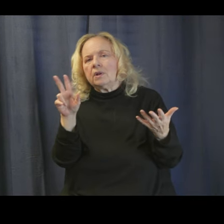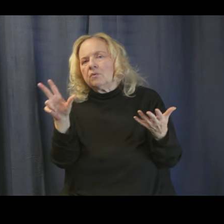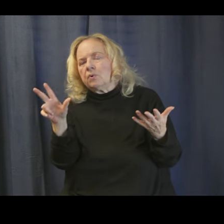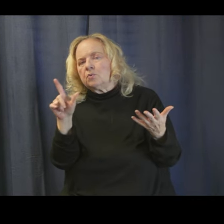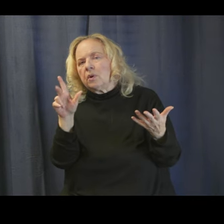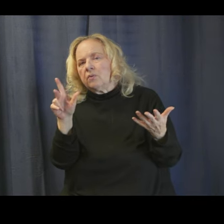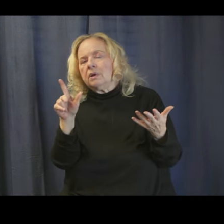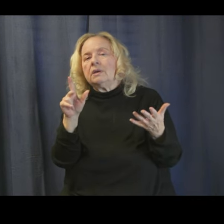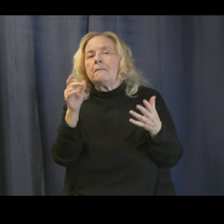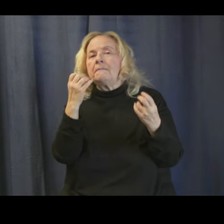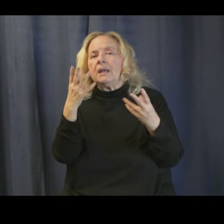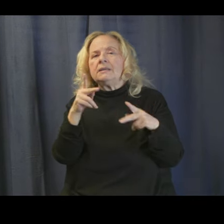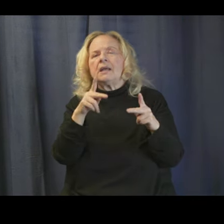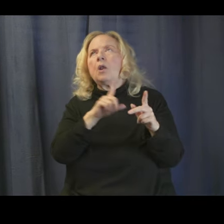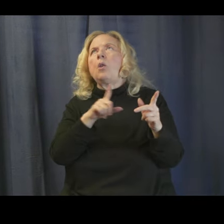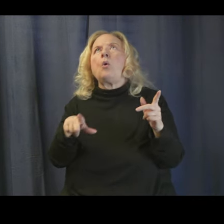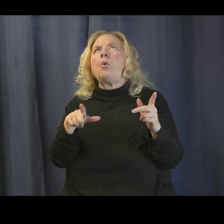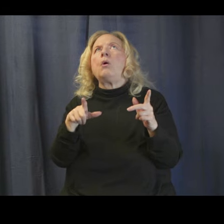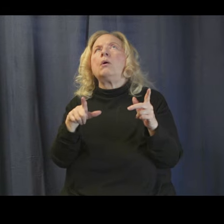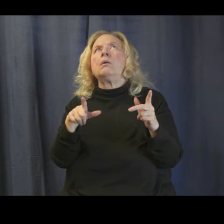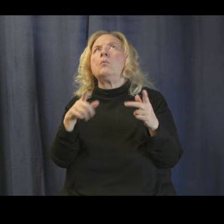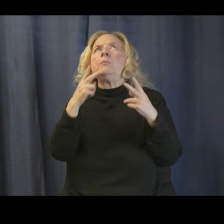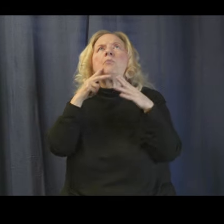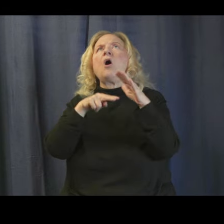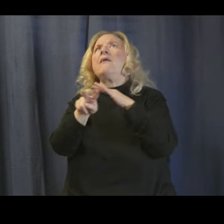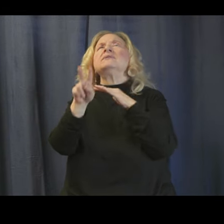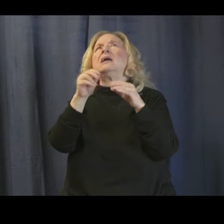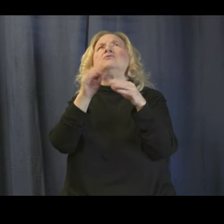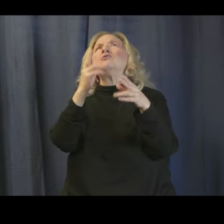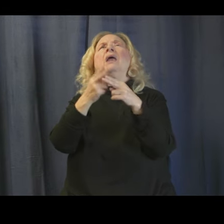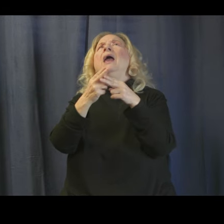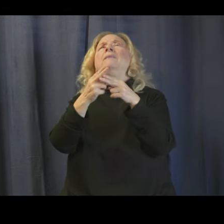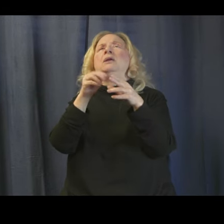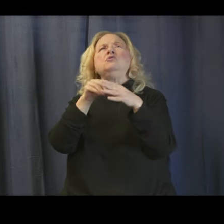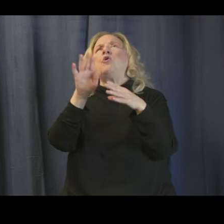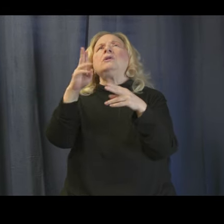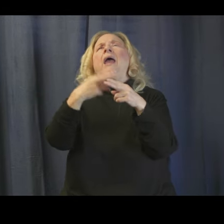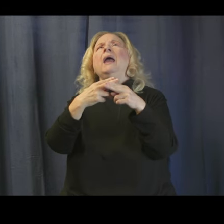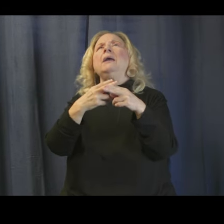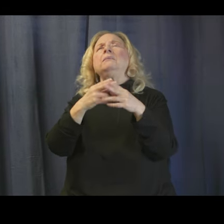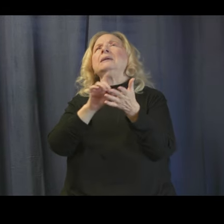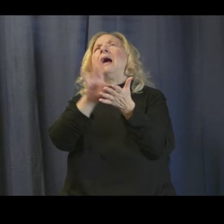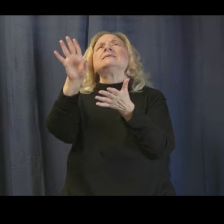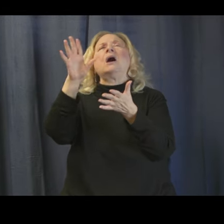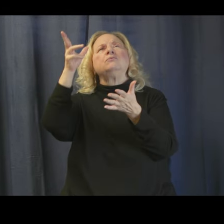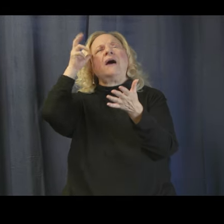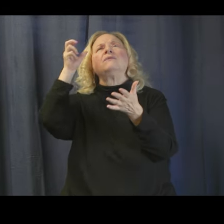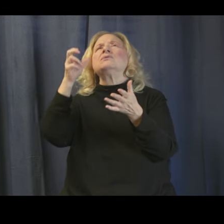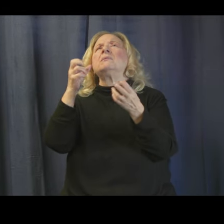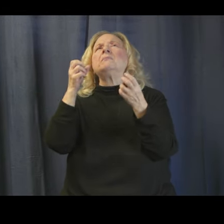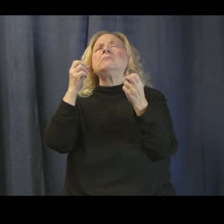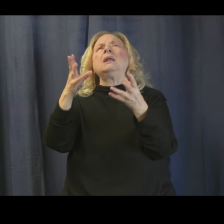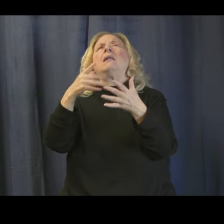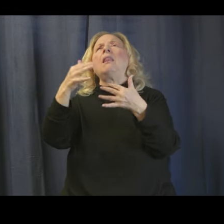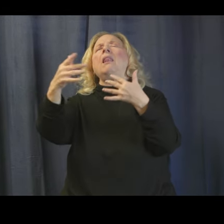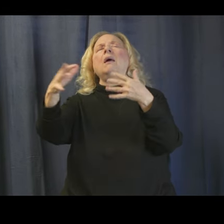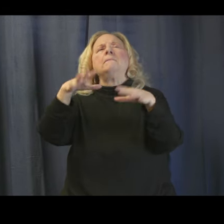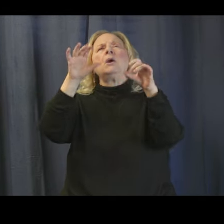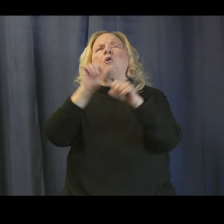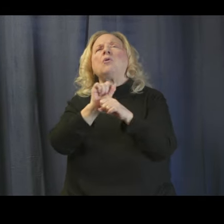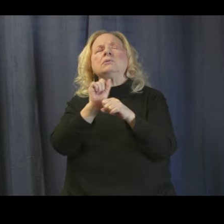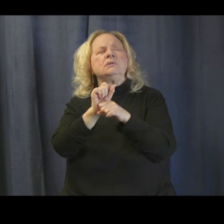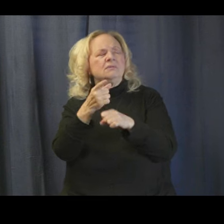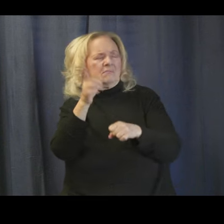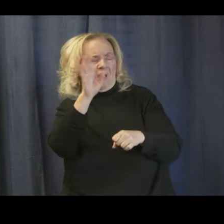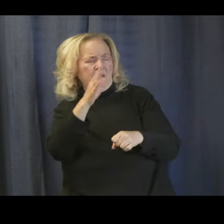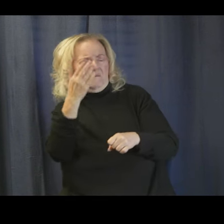23, it says, many will say to me in that day, Lord, Lord, have we prophesied in your name and in your name cast out devils and in your name done many wonderful works?